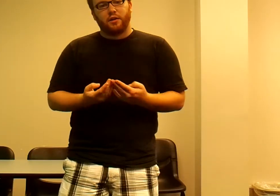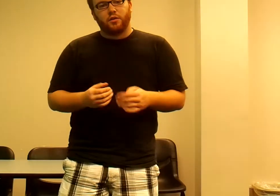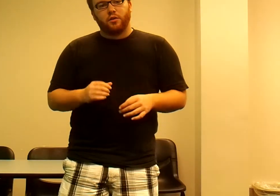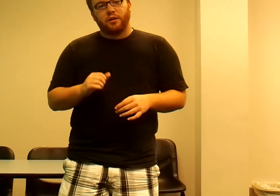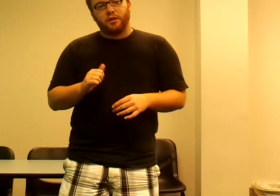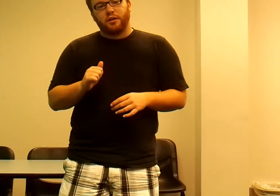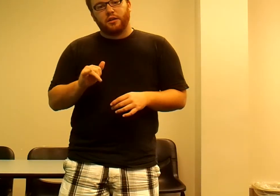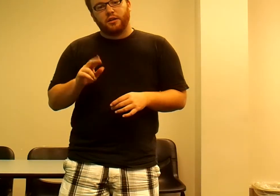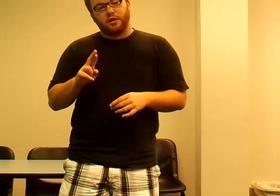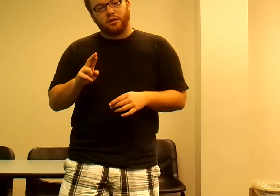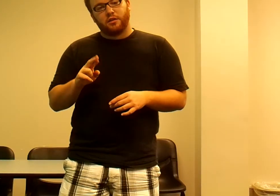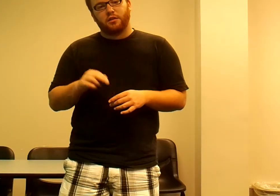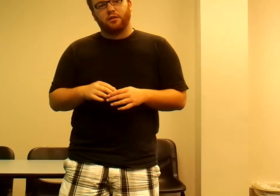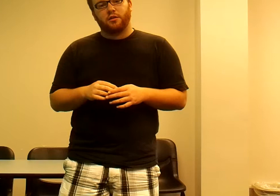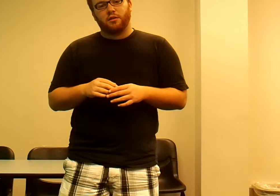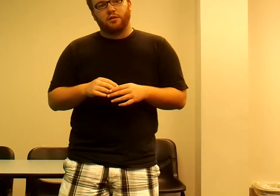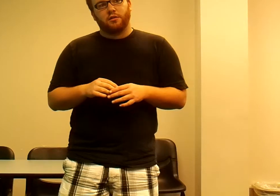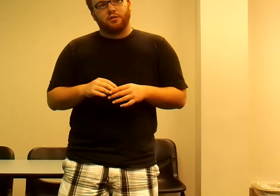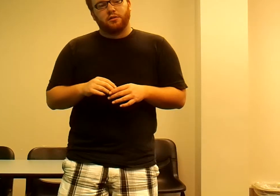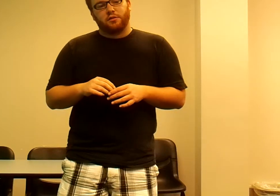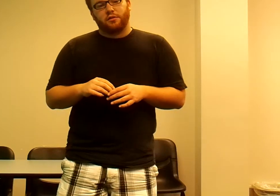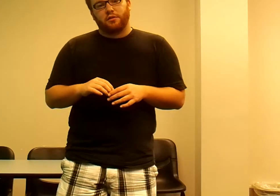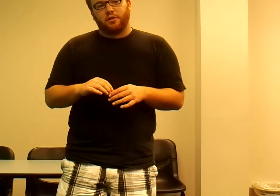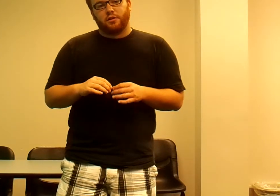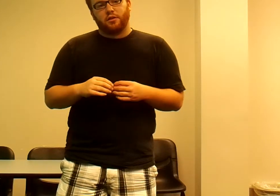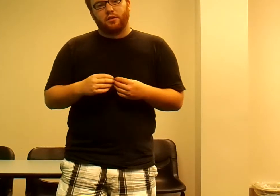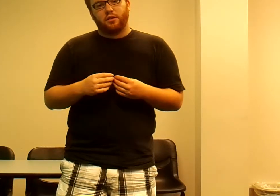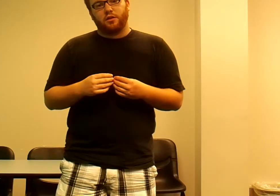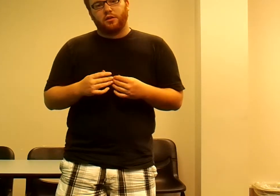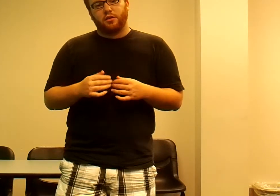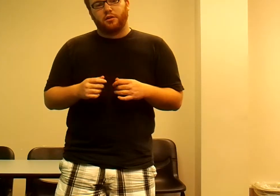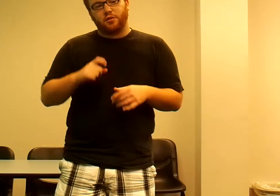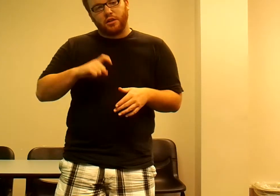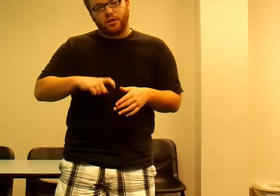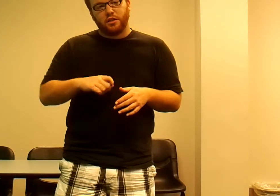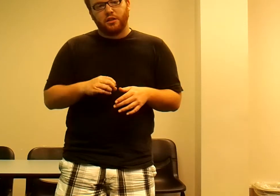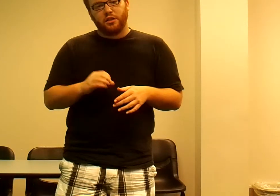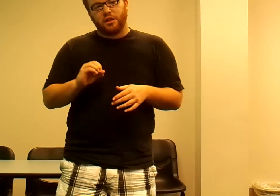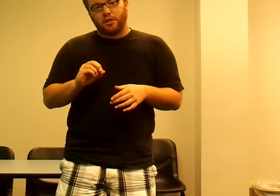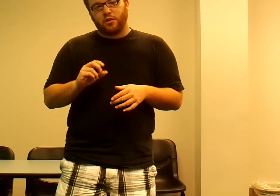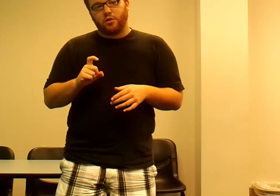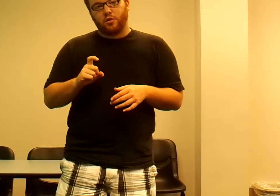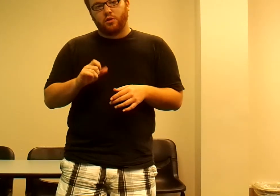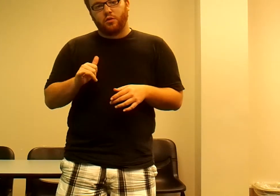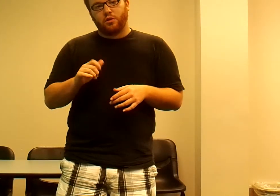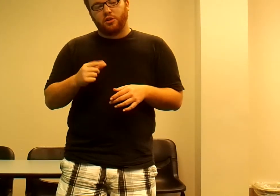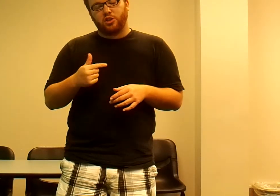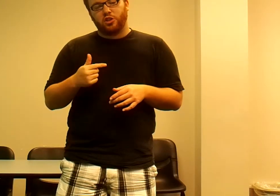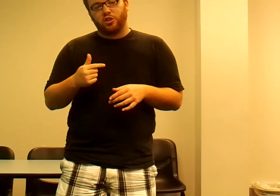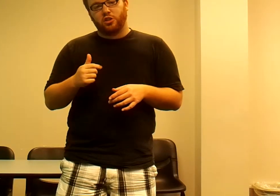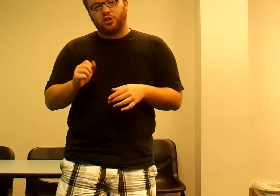and how often we need oxygen in our bodies. So go ahead and start that right now. Boys and girls, when we did